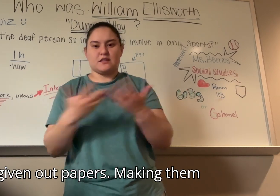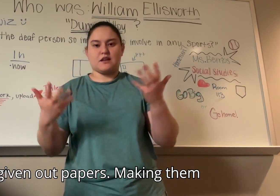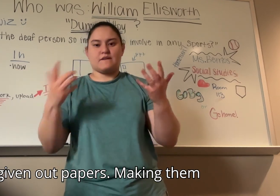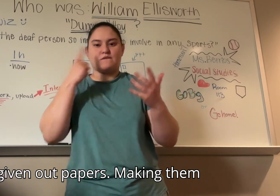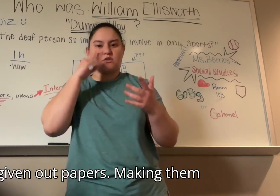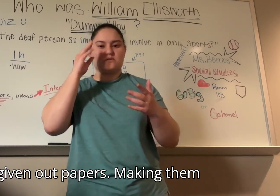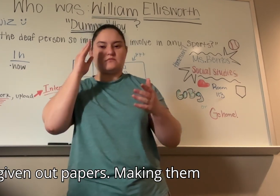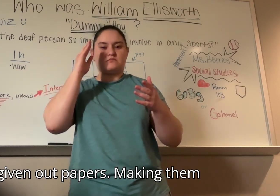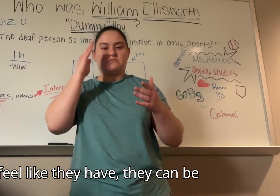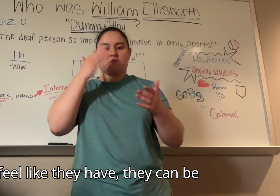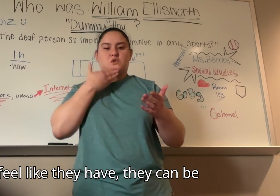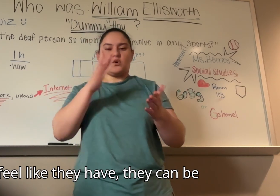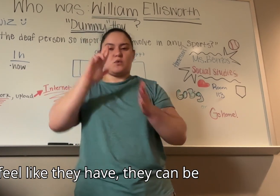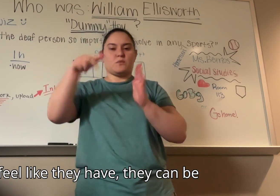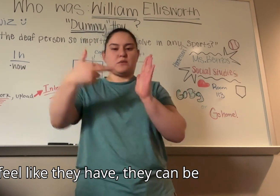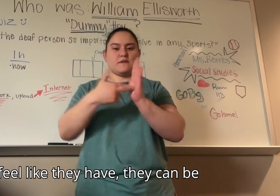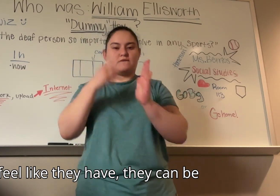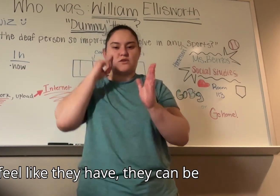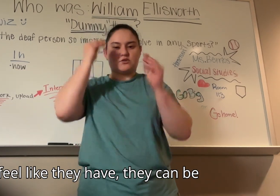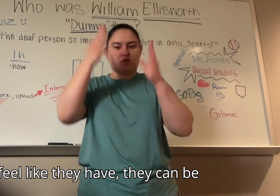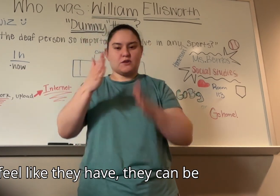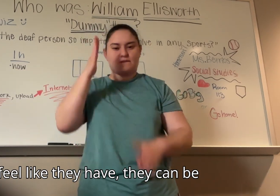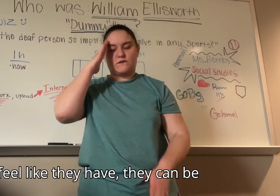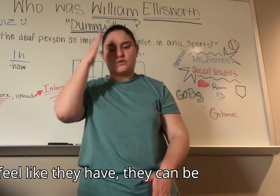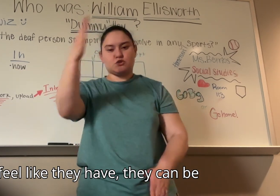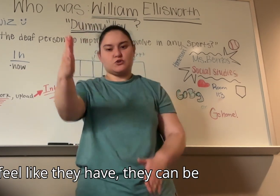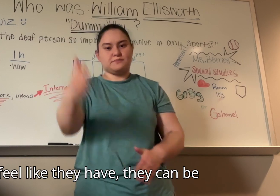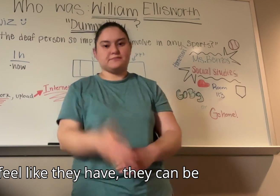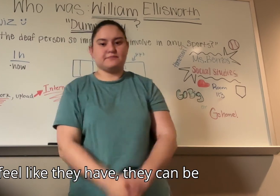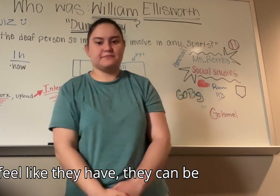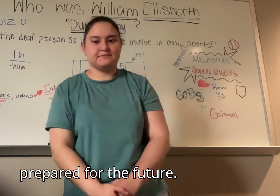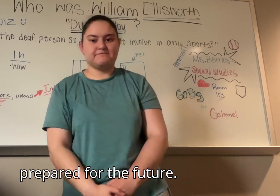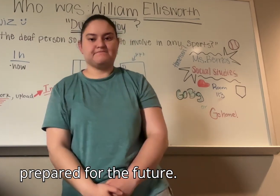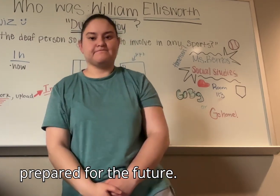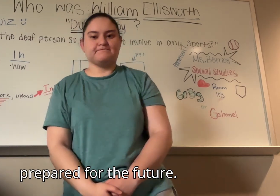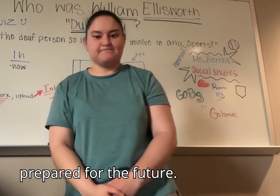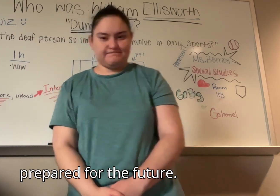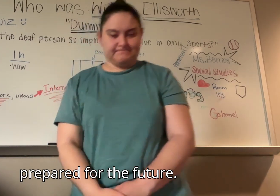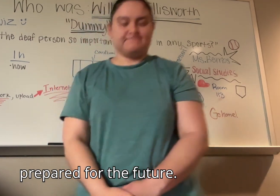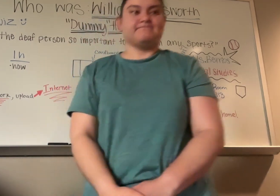making them feel like they can be prepared for the future.